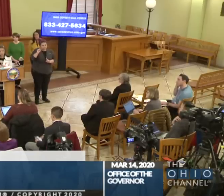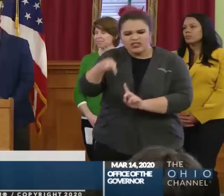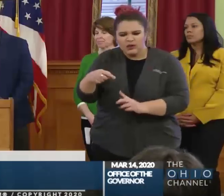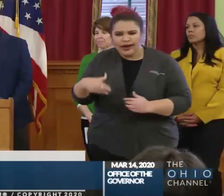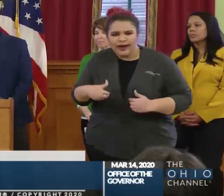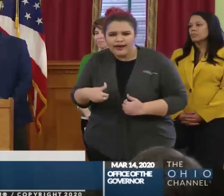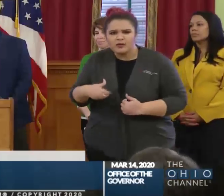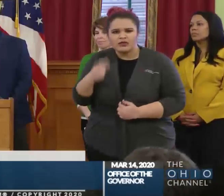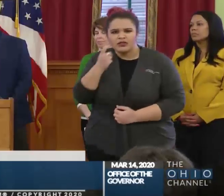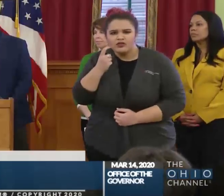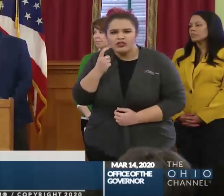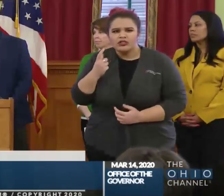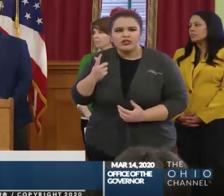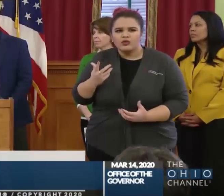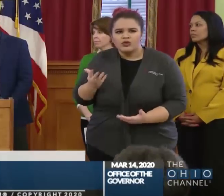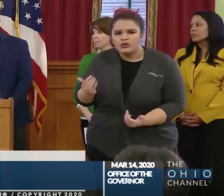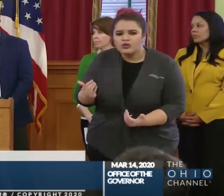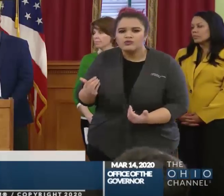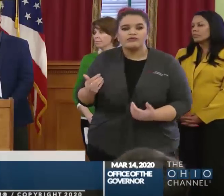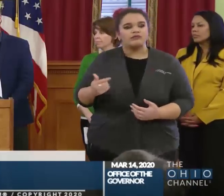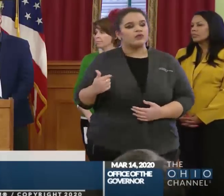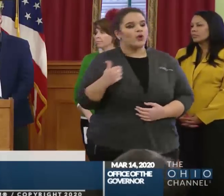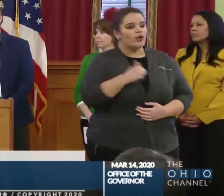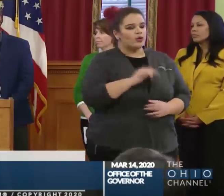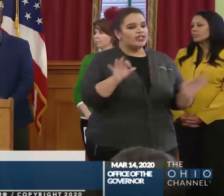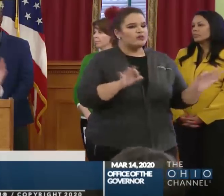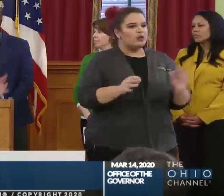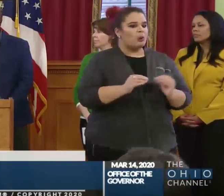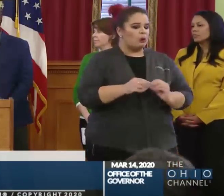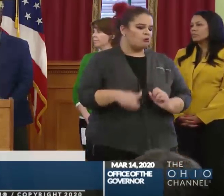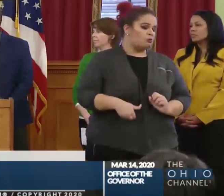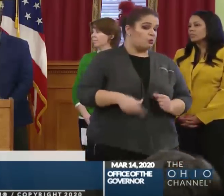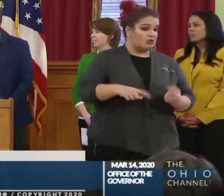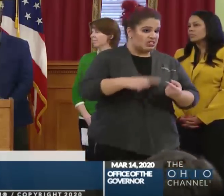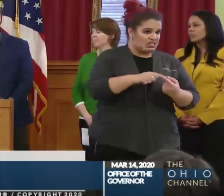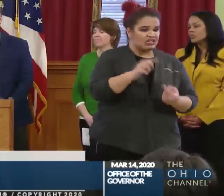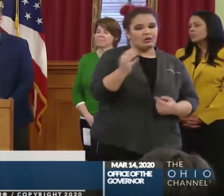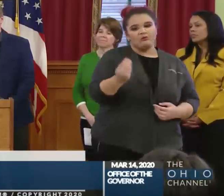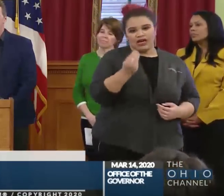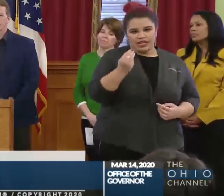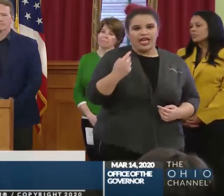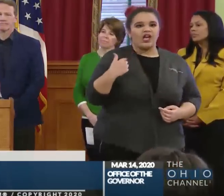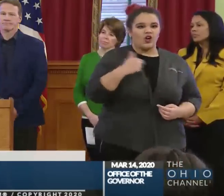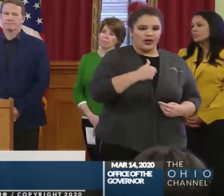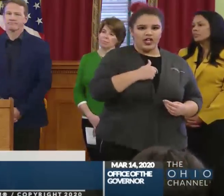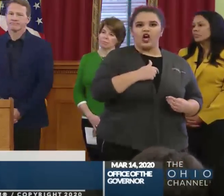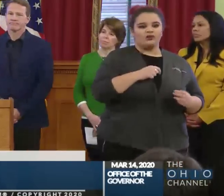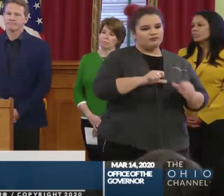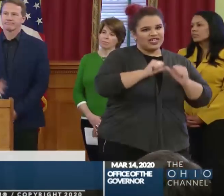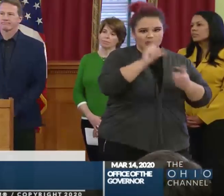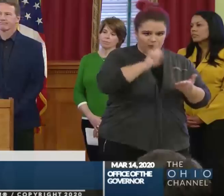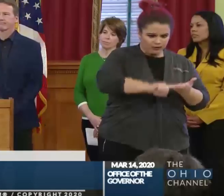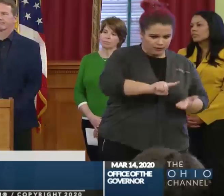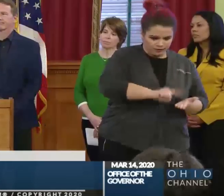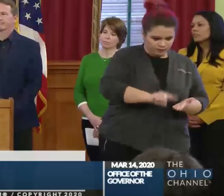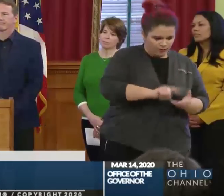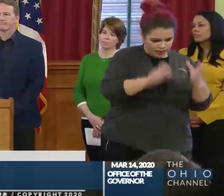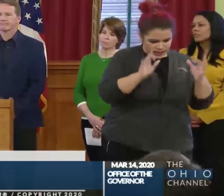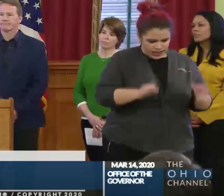promise to bring all of that to you probably on Monday. We're suspecting that work is ongoing now. There are task force sort of sorting through all